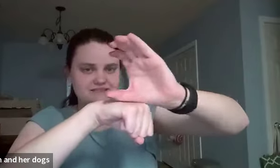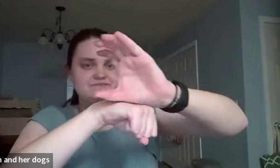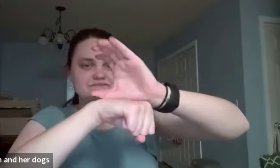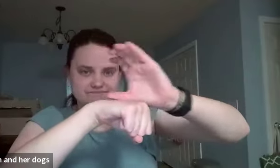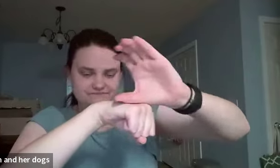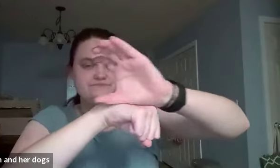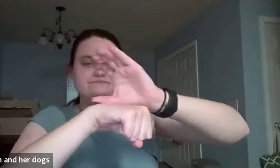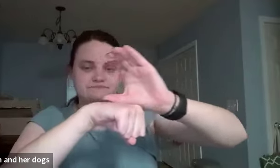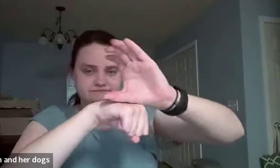Chocolate.